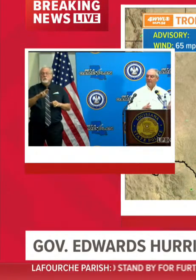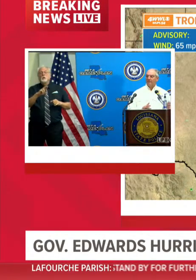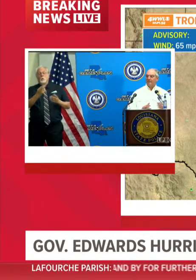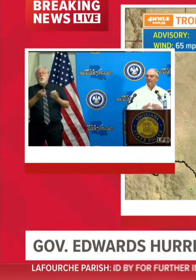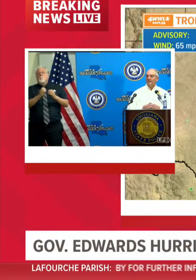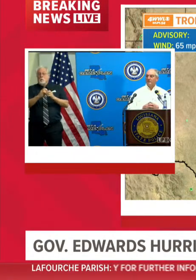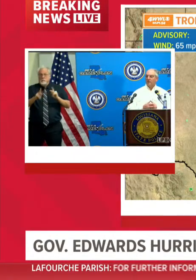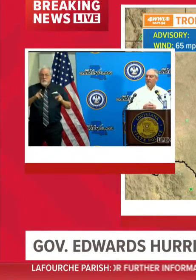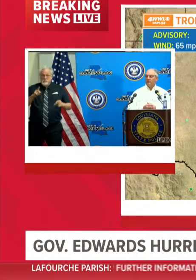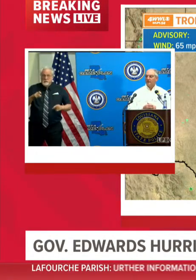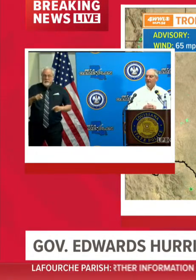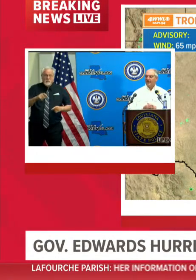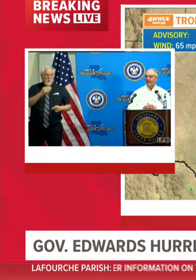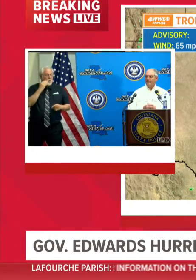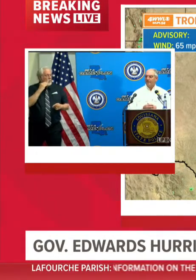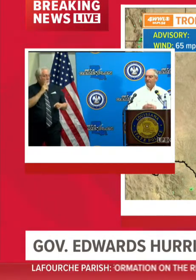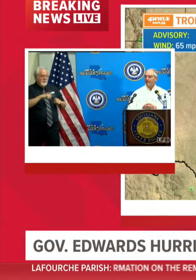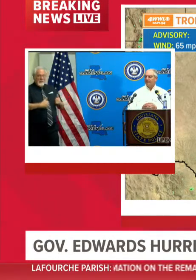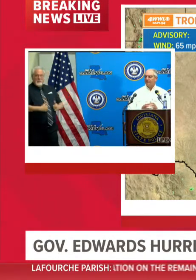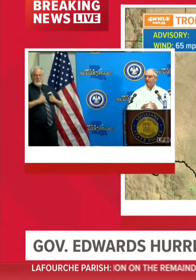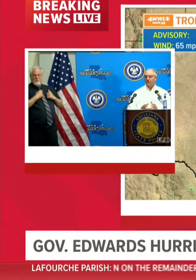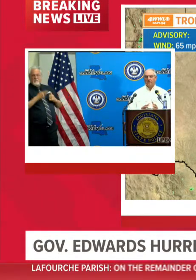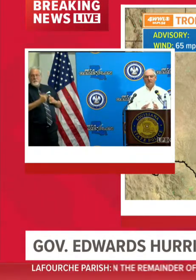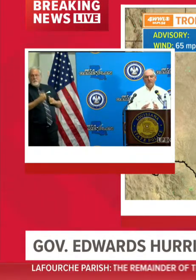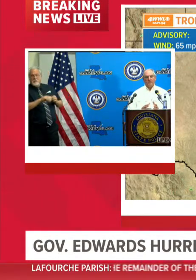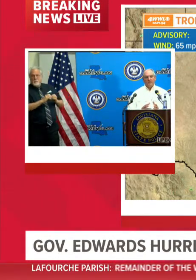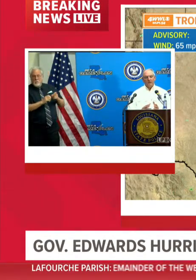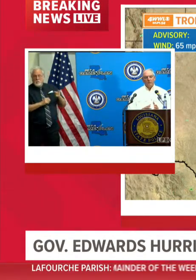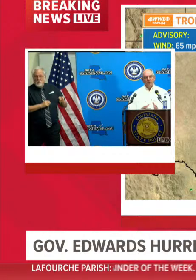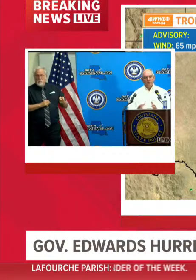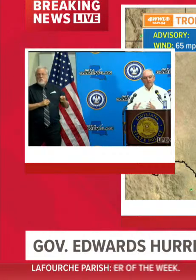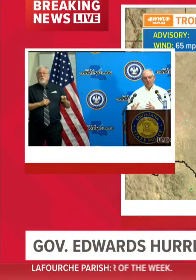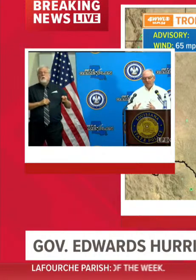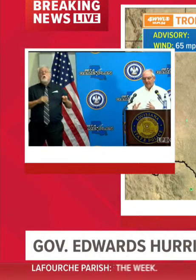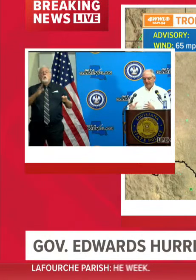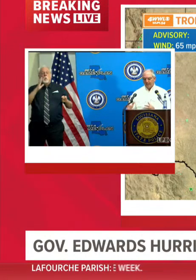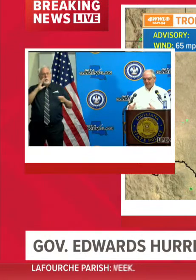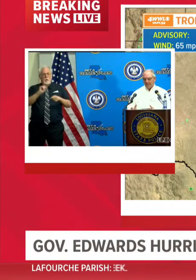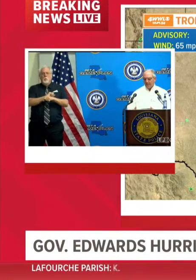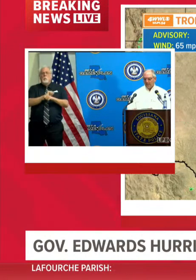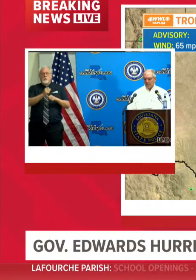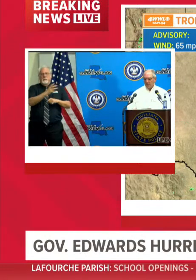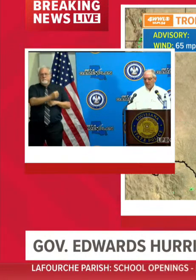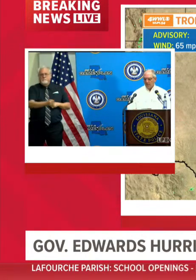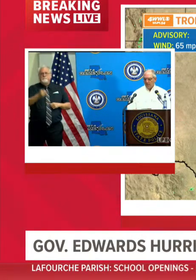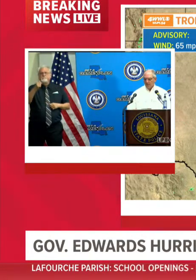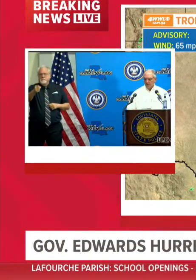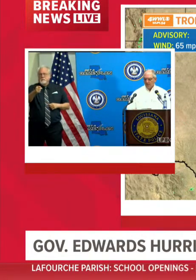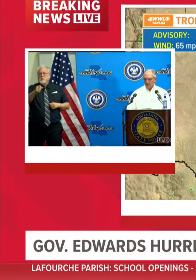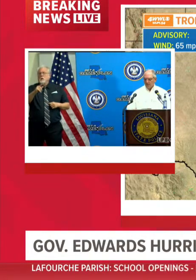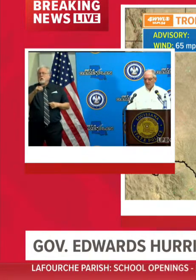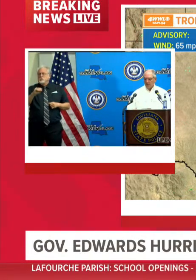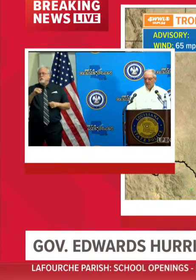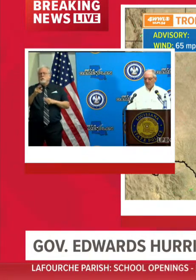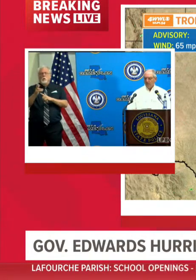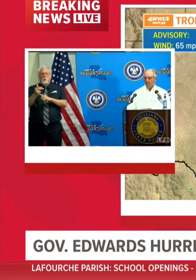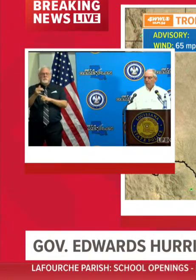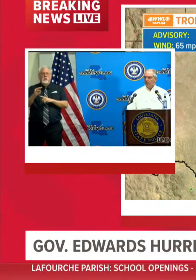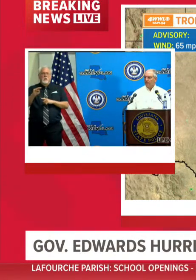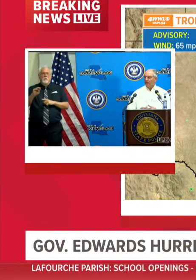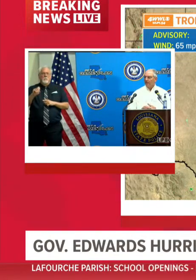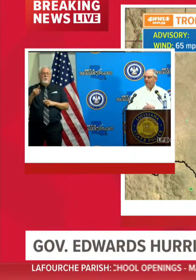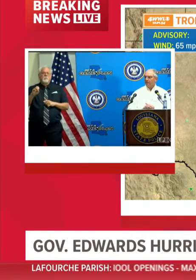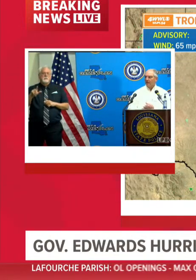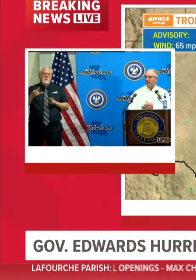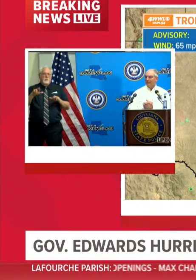additional people whose homes are not habitable, safe, and secure, we will be working to get them into hotel and motel rooms.